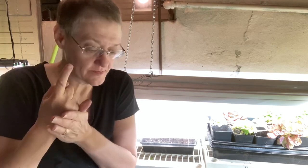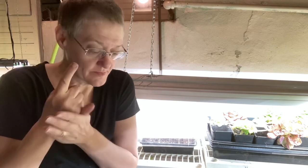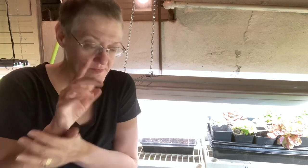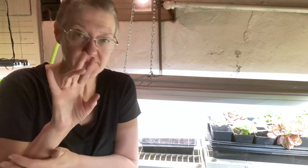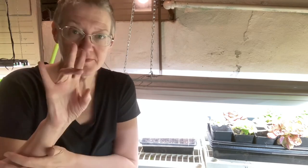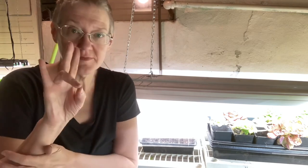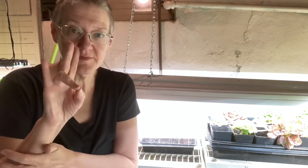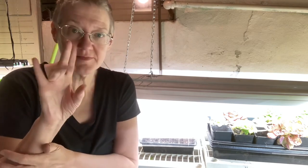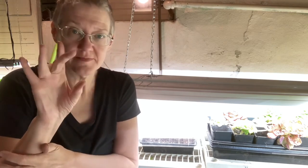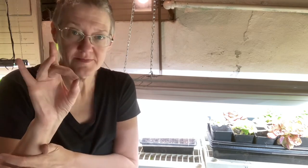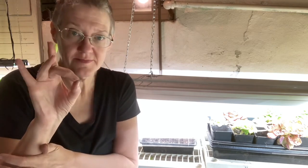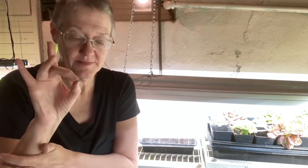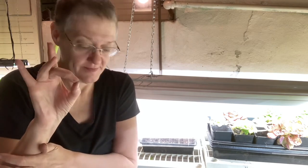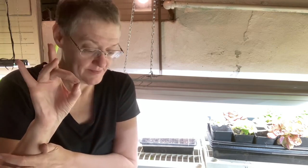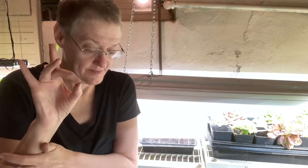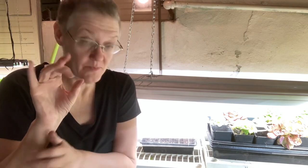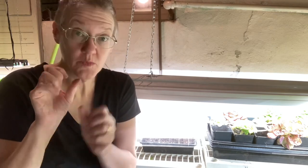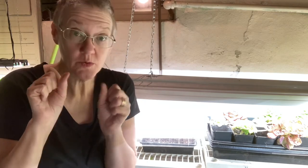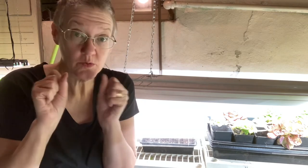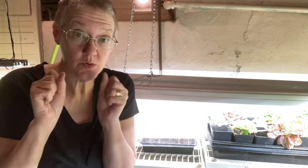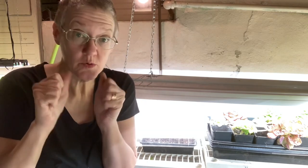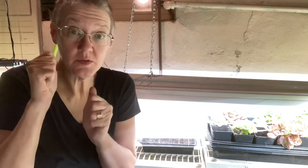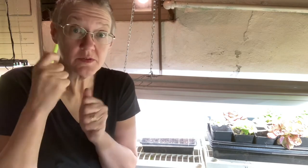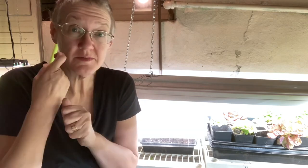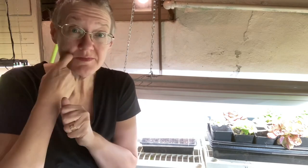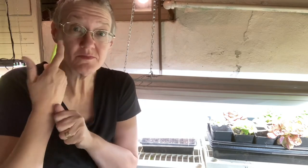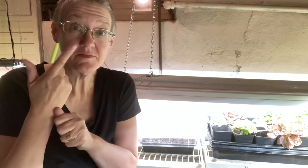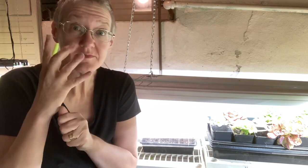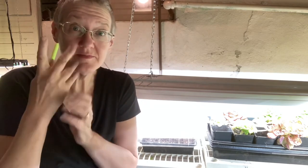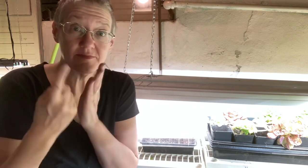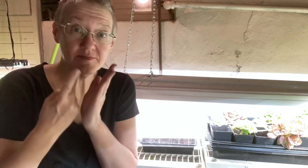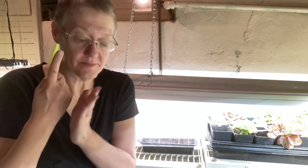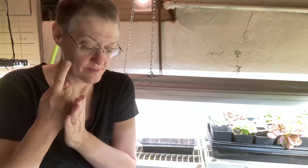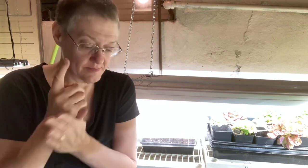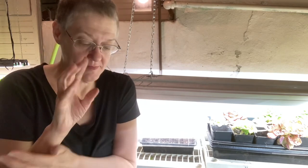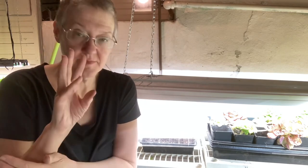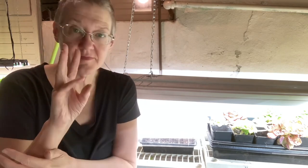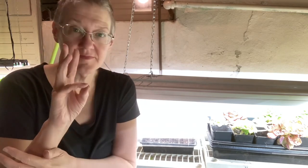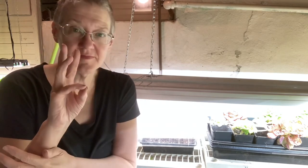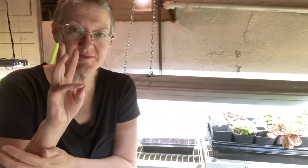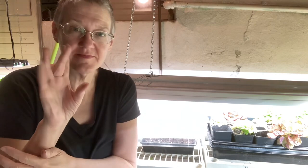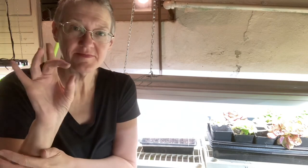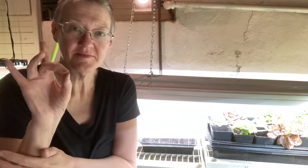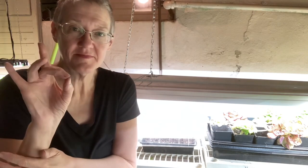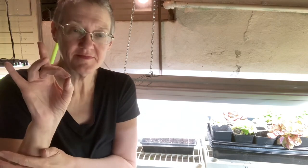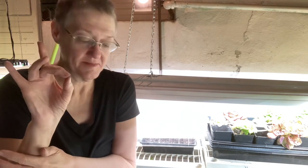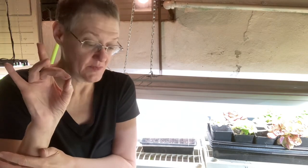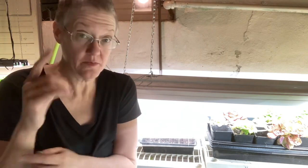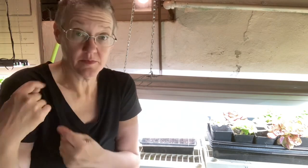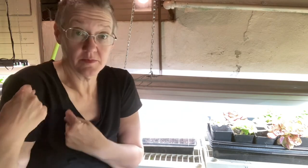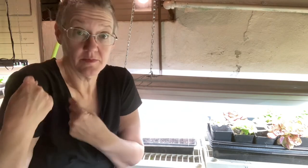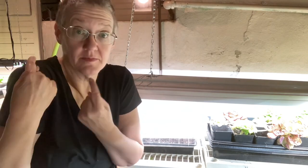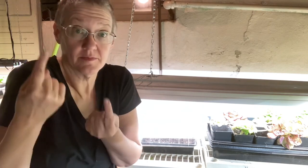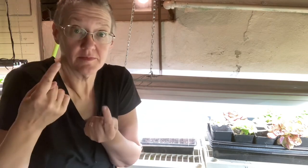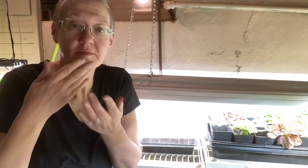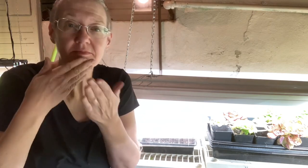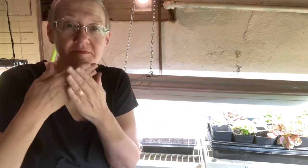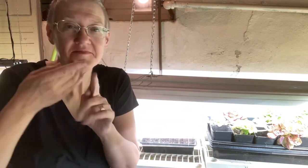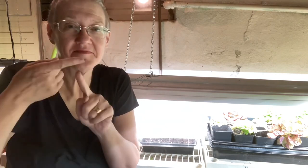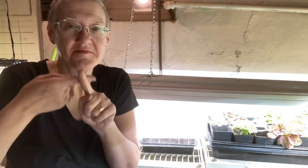So in the last 24 hours, the hottest it's been in here is 78, and the coldest it's been is 68. So far, this